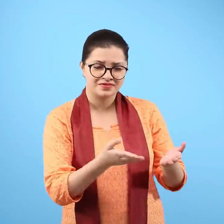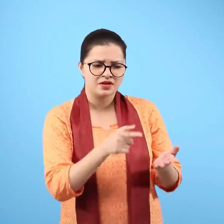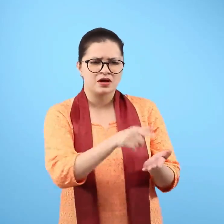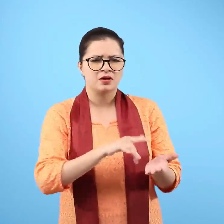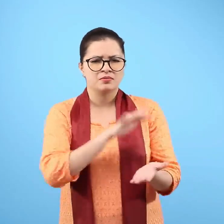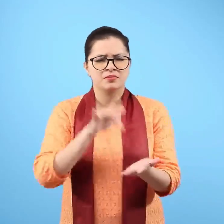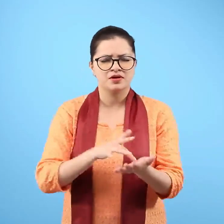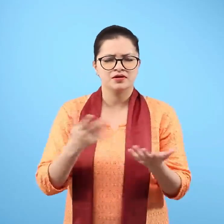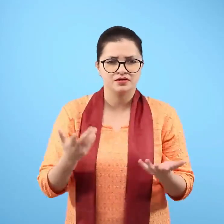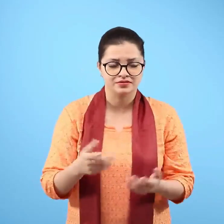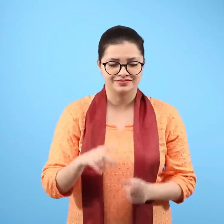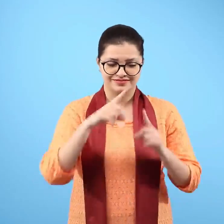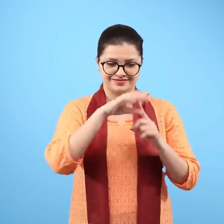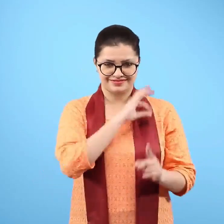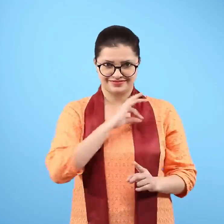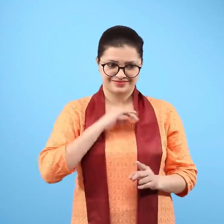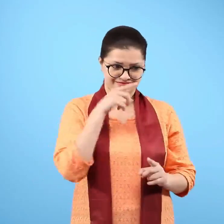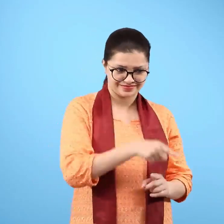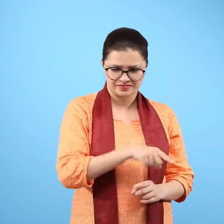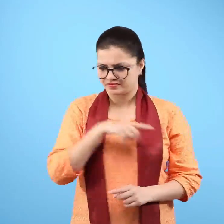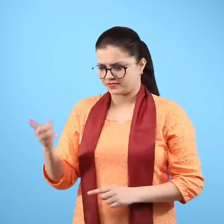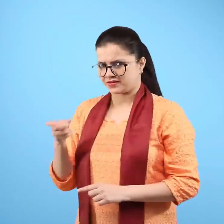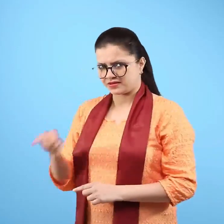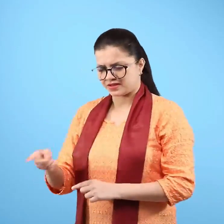From Tripura and Sikkim they have to travel far.